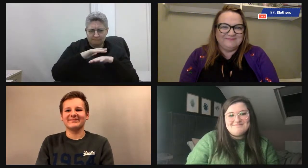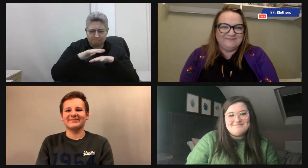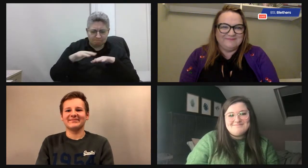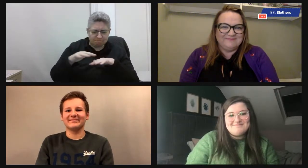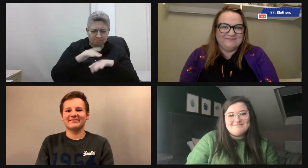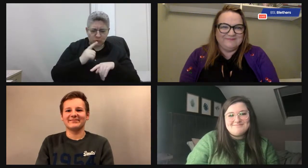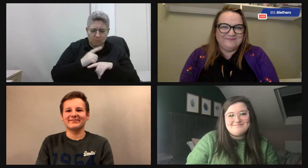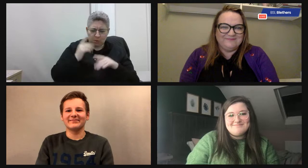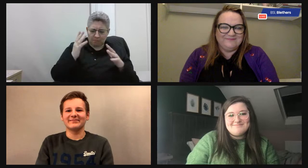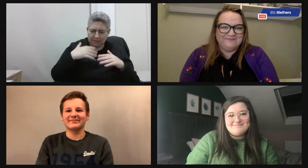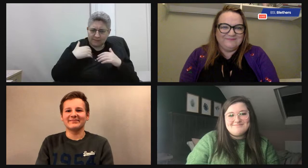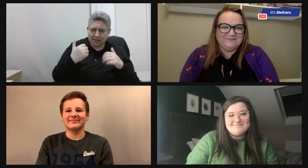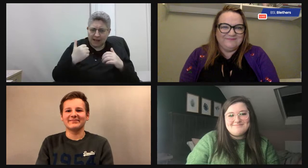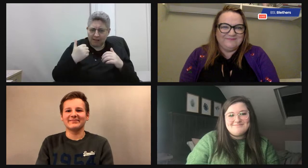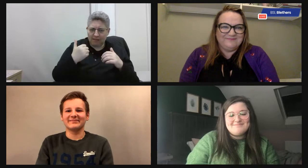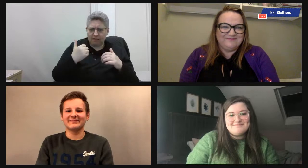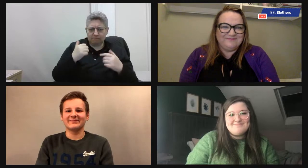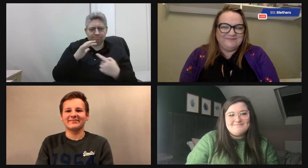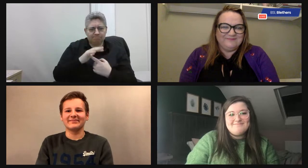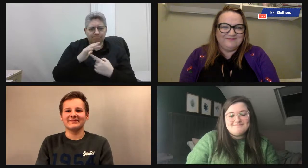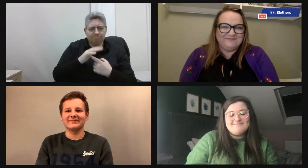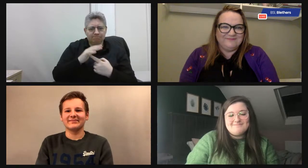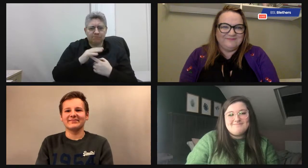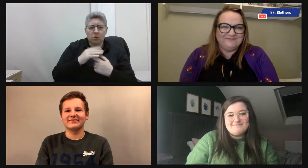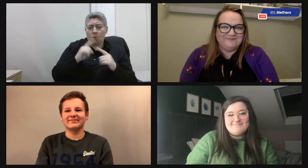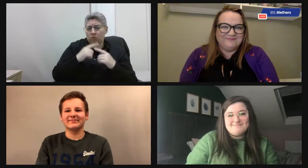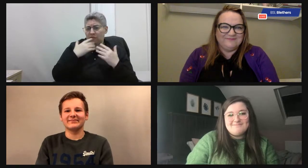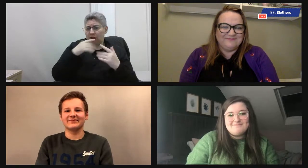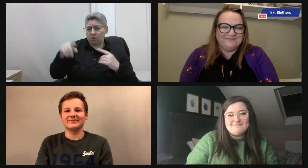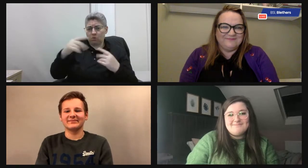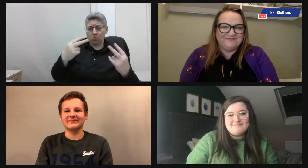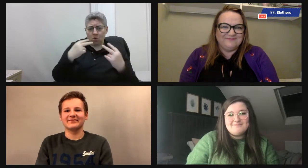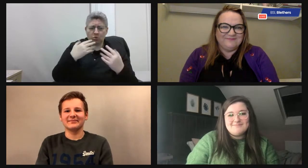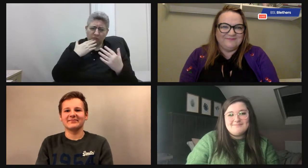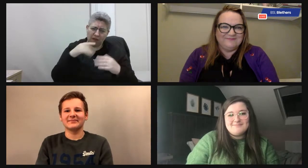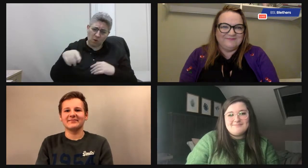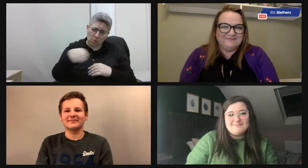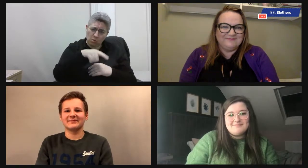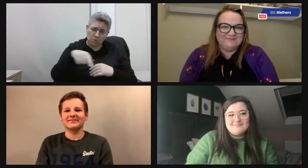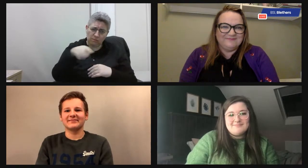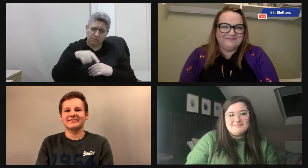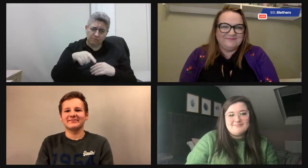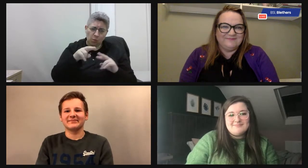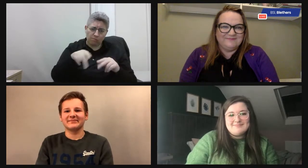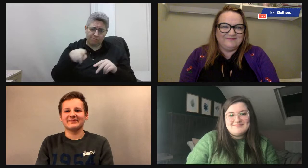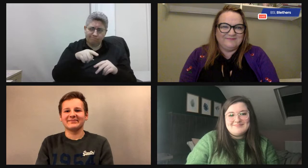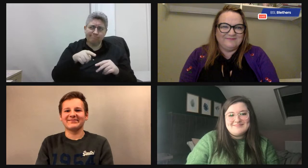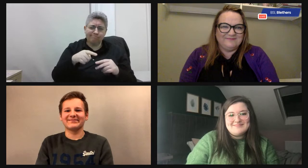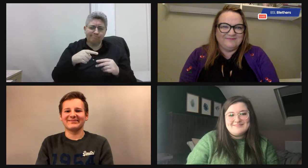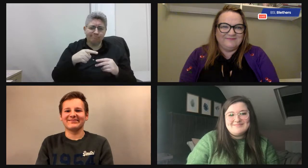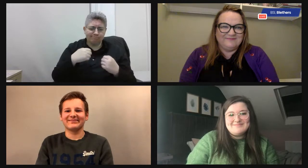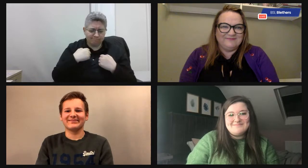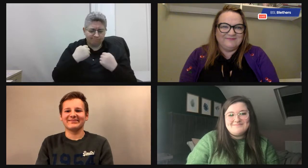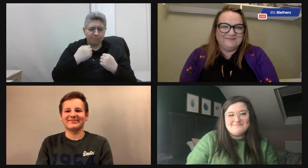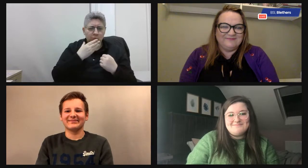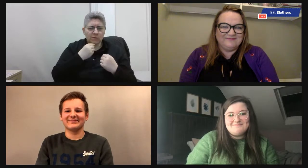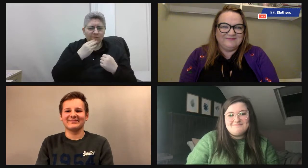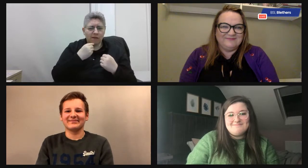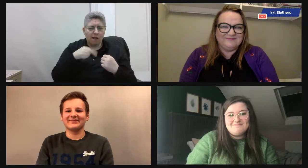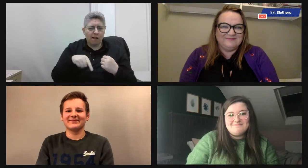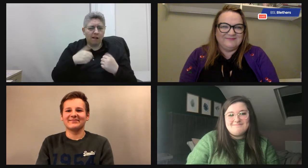in the future. I'd really like to thank you for your time. I think we've talked covered a lot of issues today about mental health.